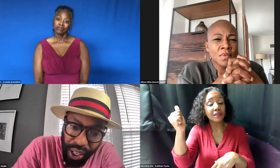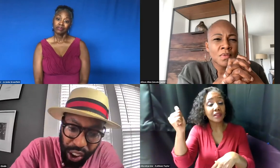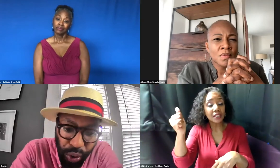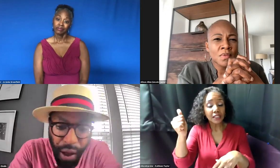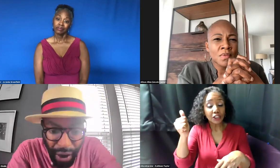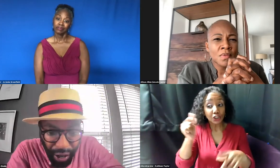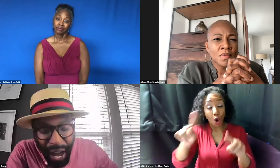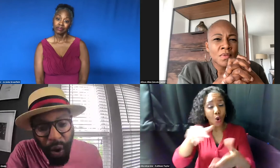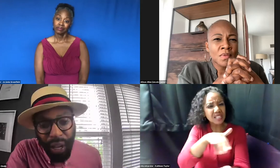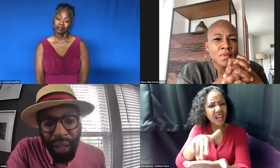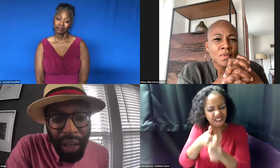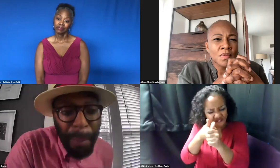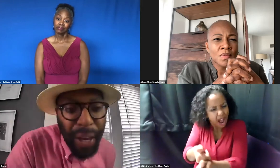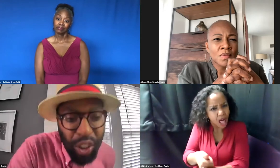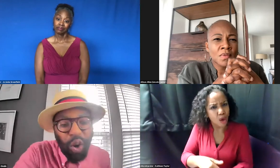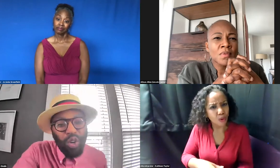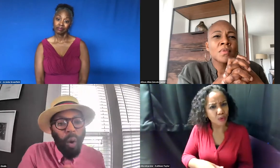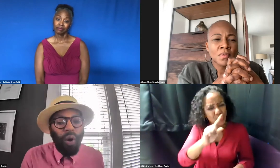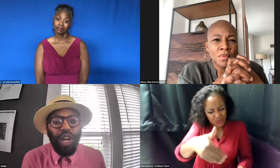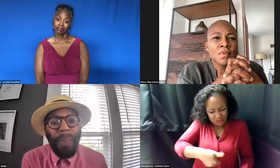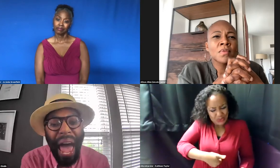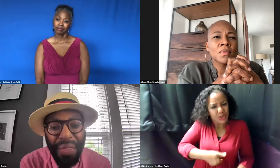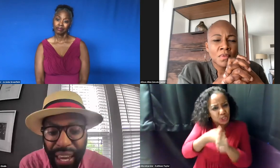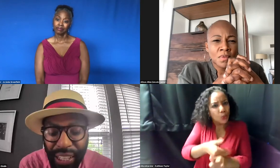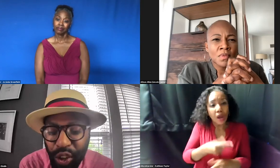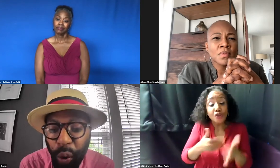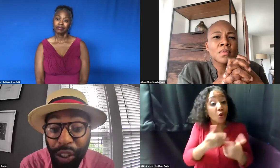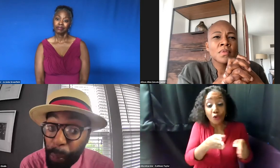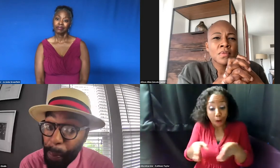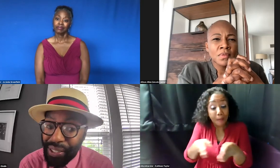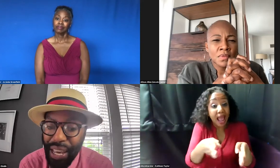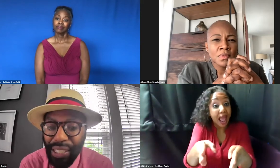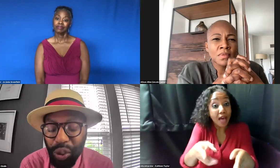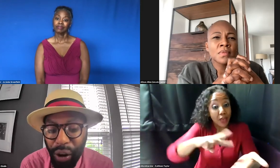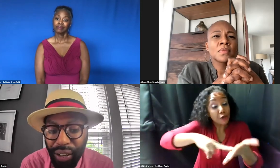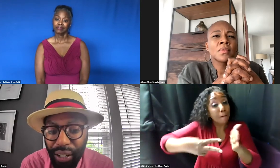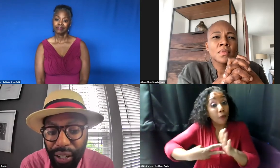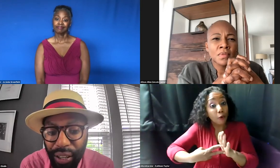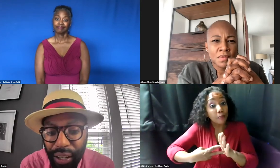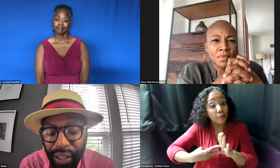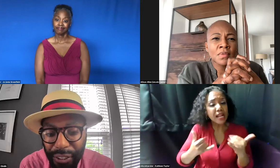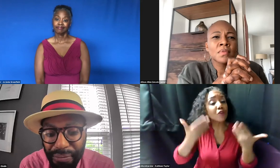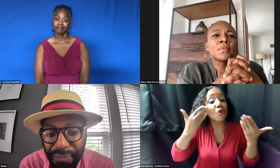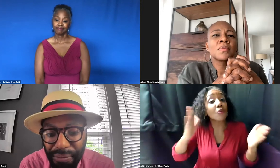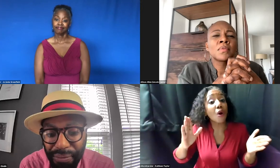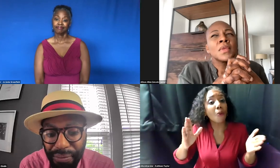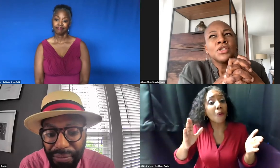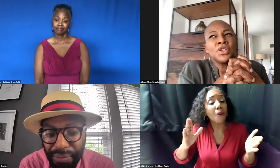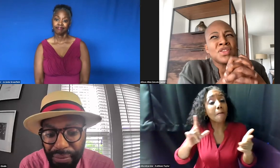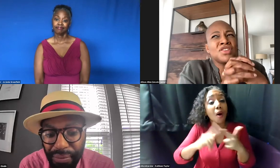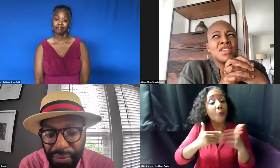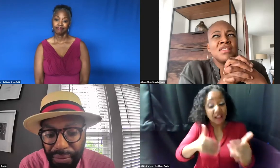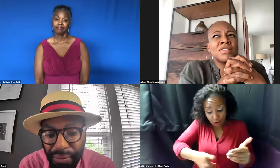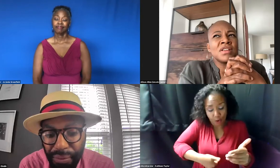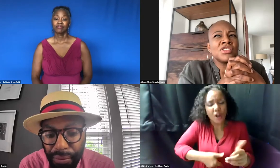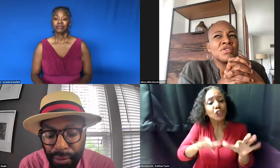get the credential, follow that calling, because you don't know what your path is and you don't know what your purpose is in this work. Do